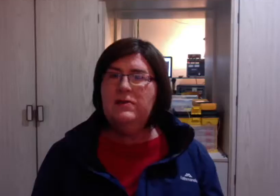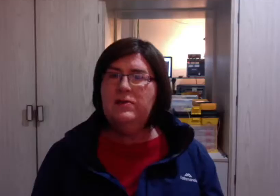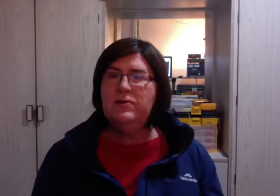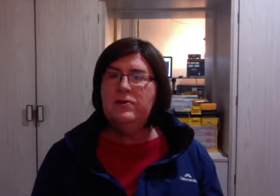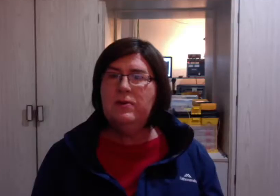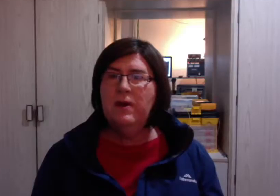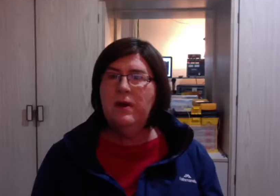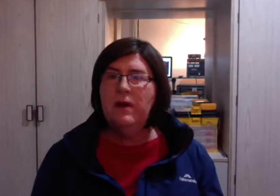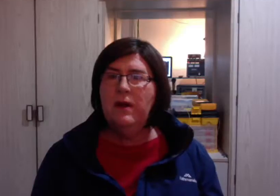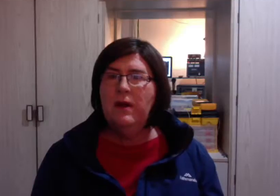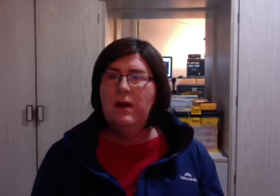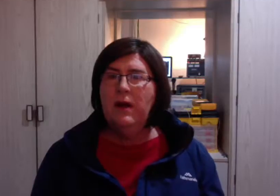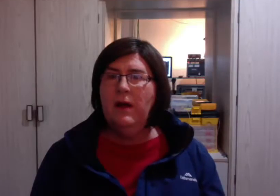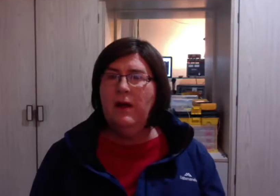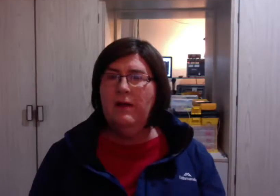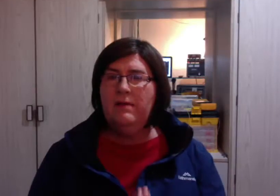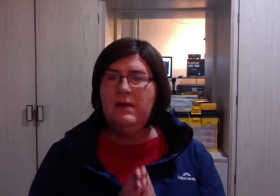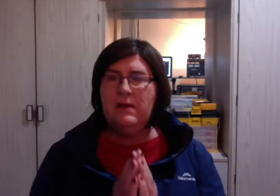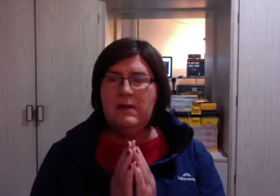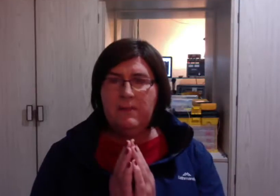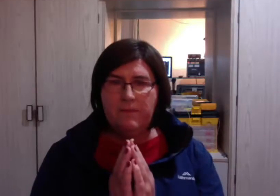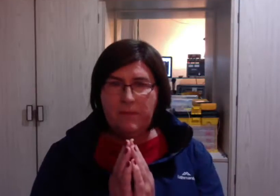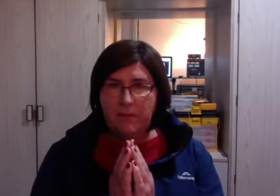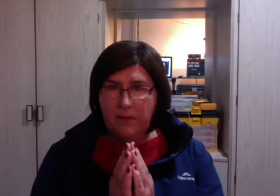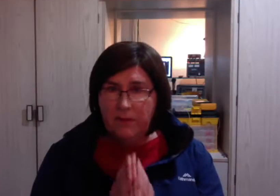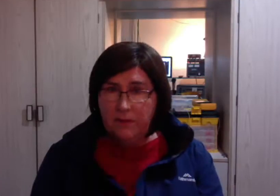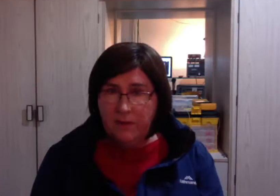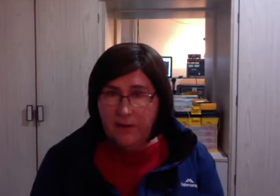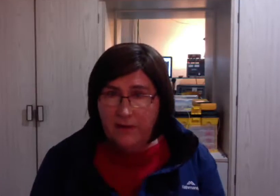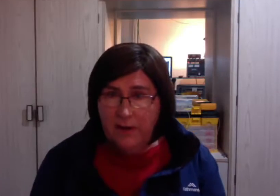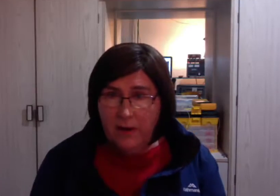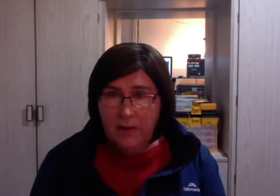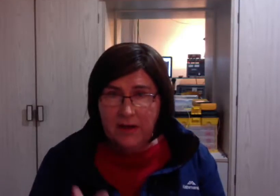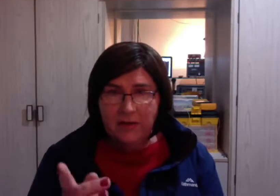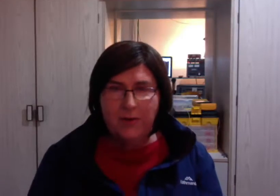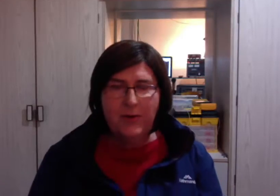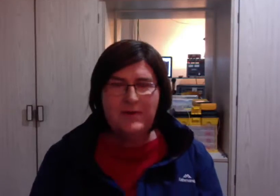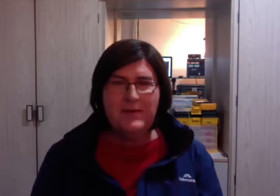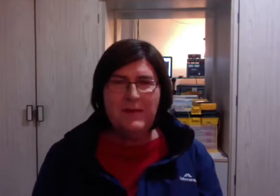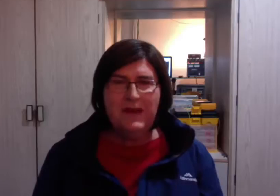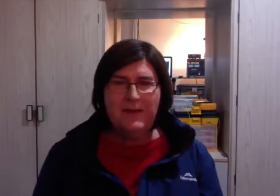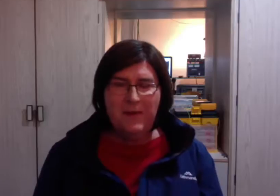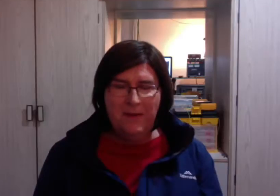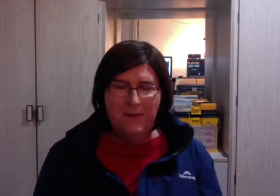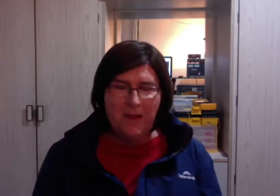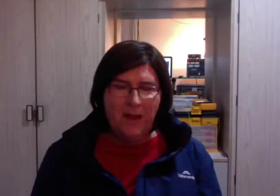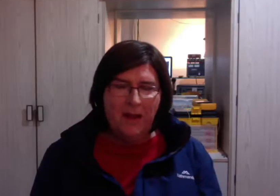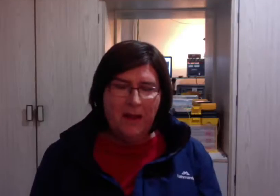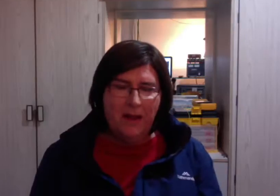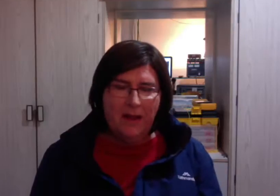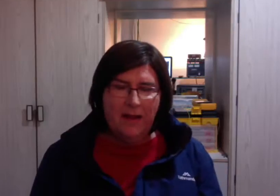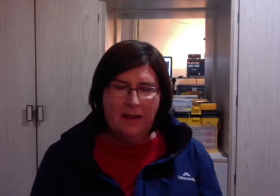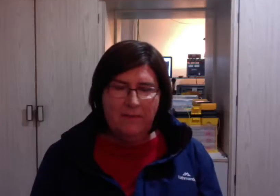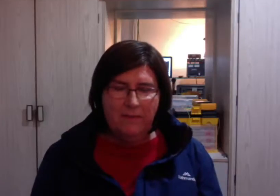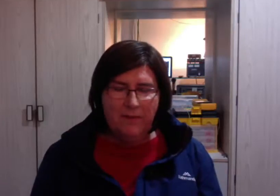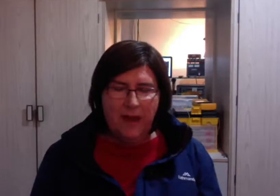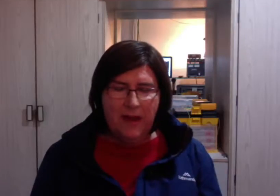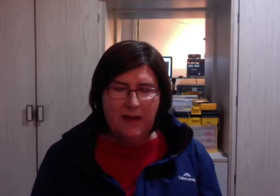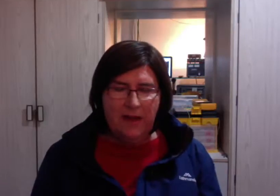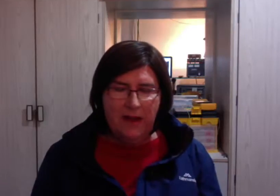into the Simpson Desert. I'll get to your question, Meg, in a minute. The Hay, the